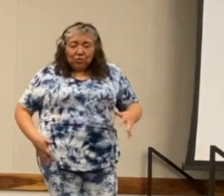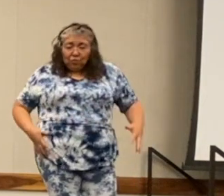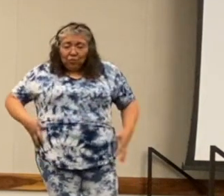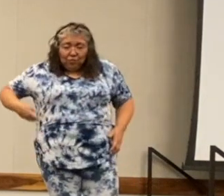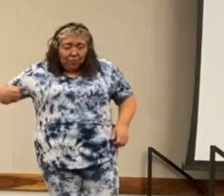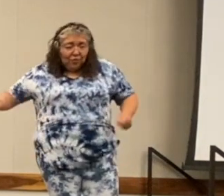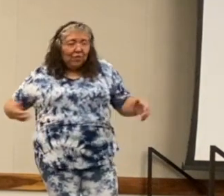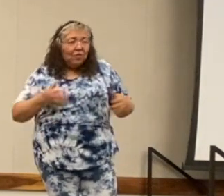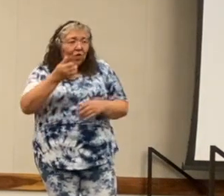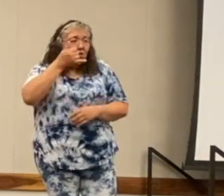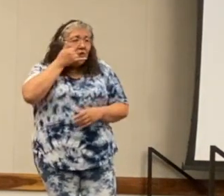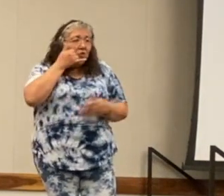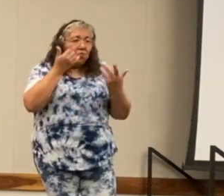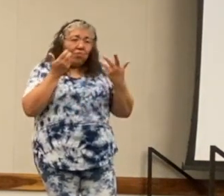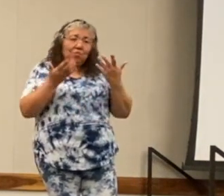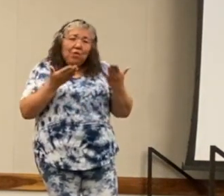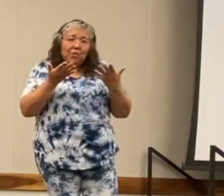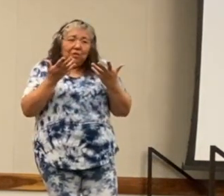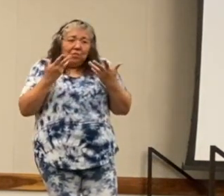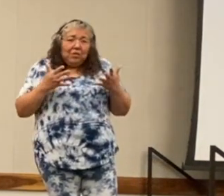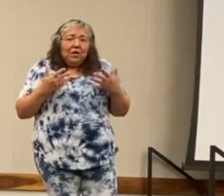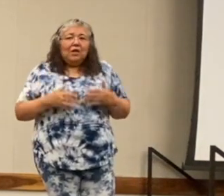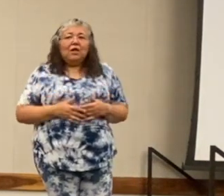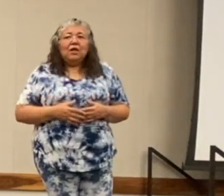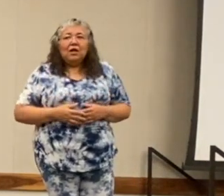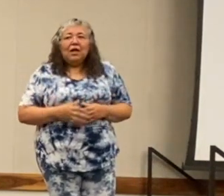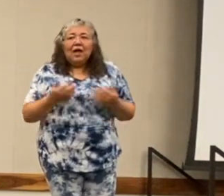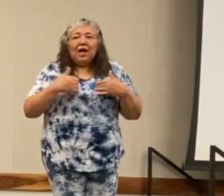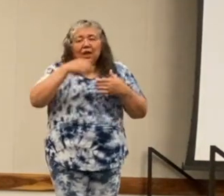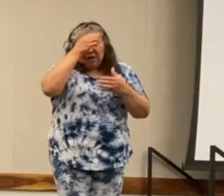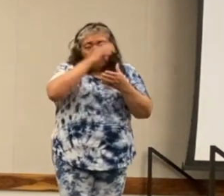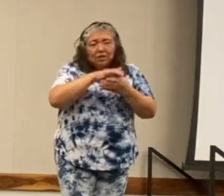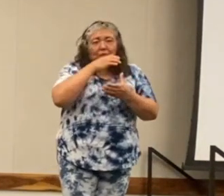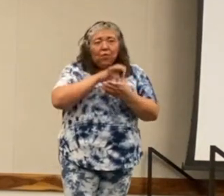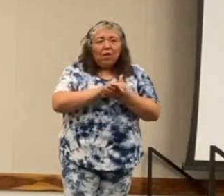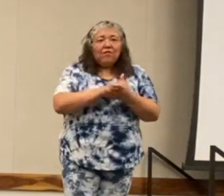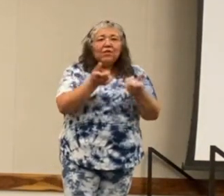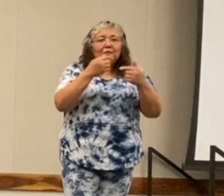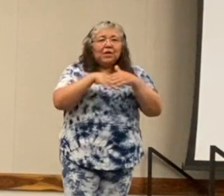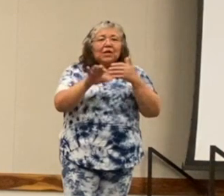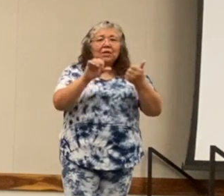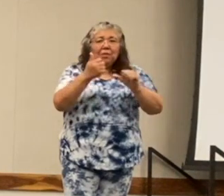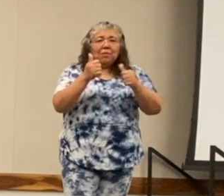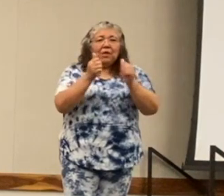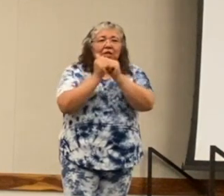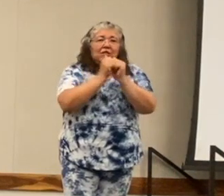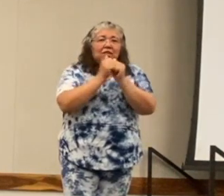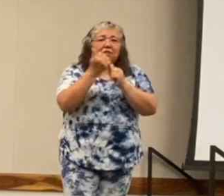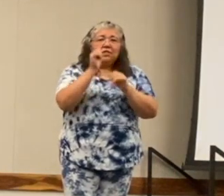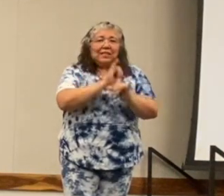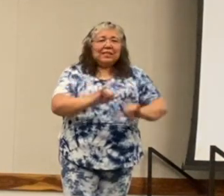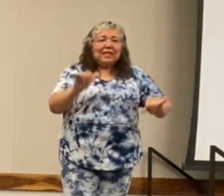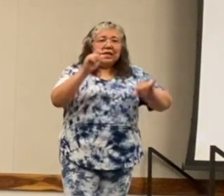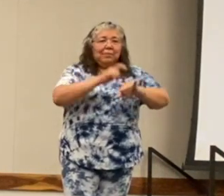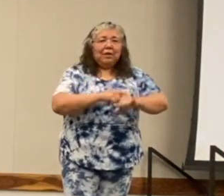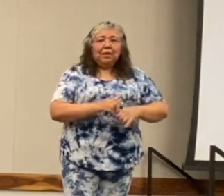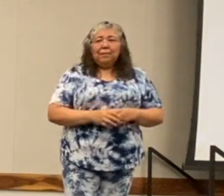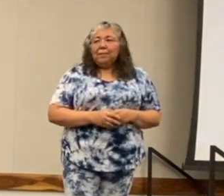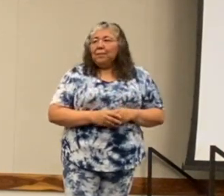Those phones are probably going to be done. Right? They got in. We had a husband and wife come in and get baptized together at the same time.